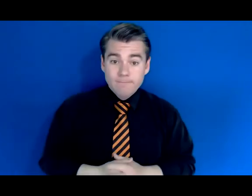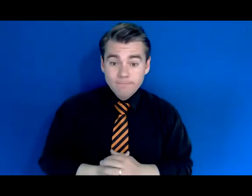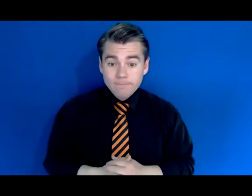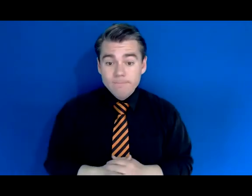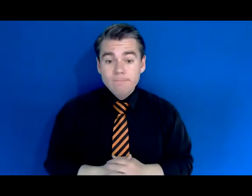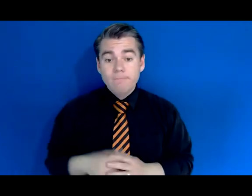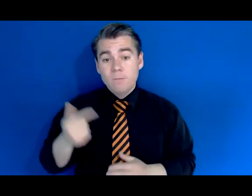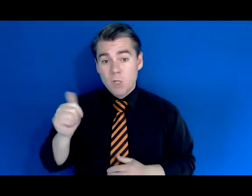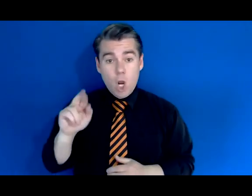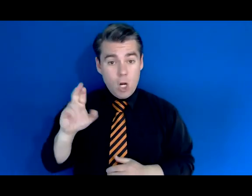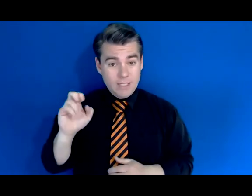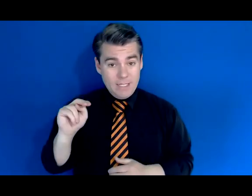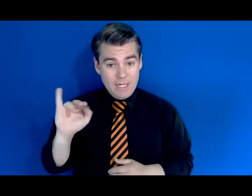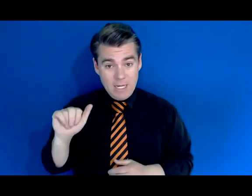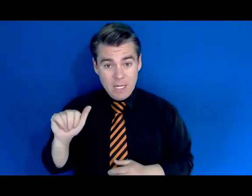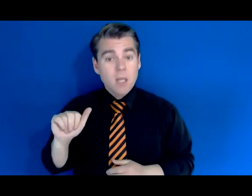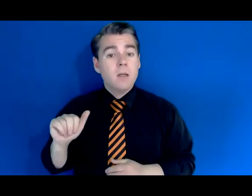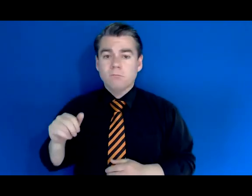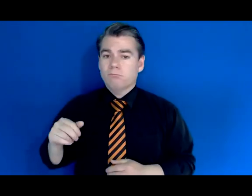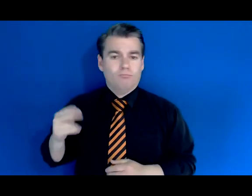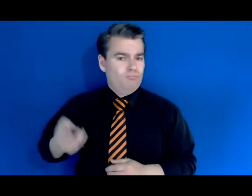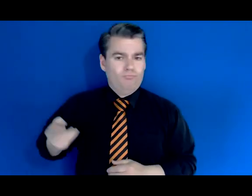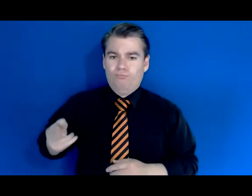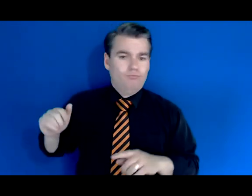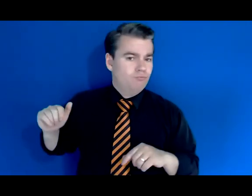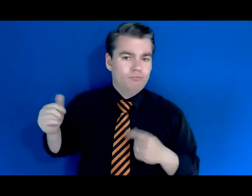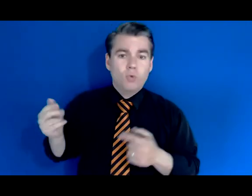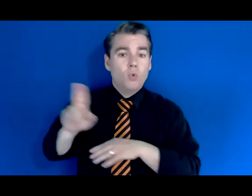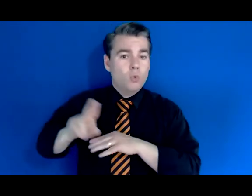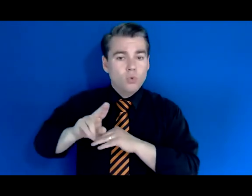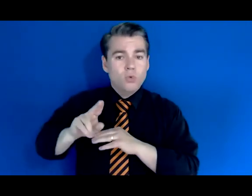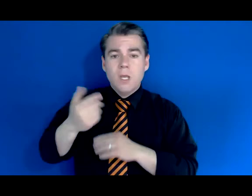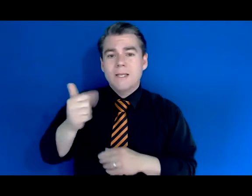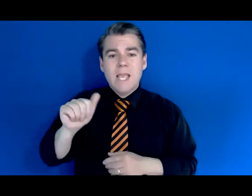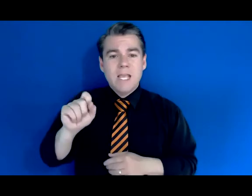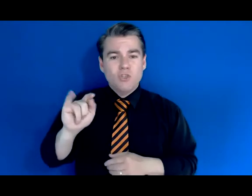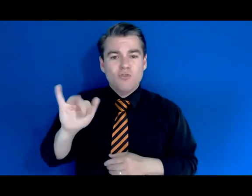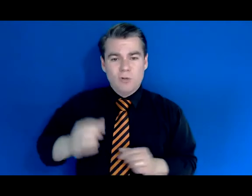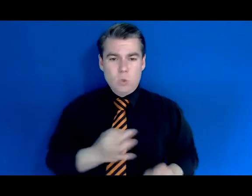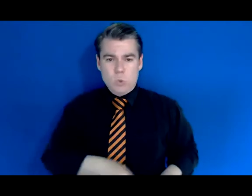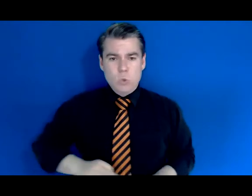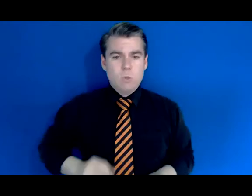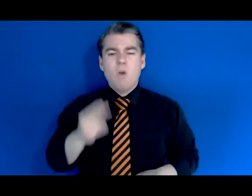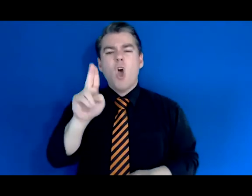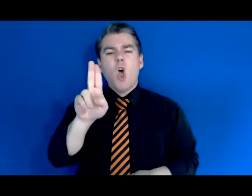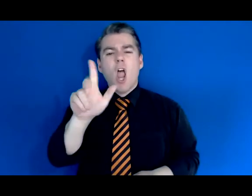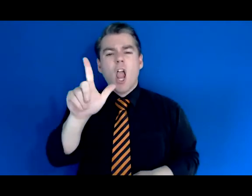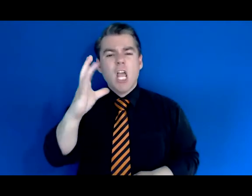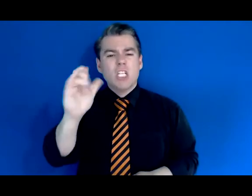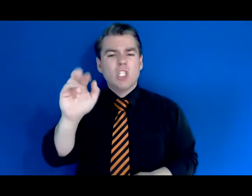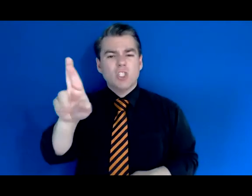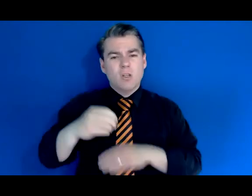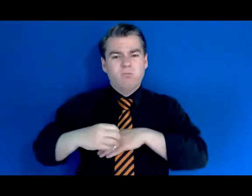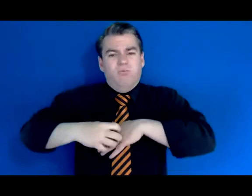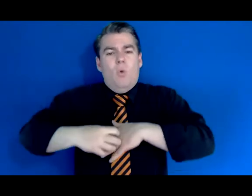Garcinia has also been historically used to treat gastric ulcers. A 2002 study indicates that